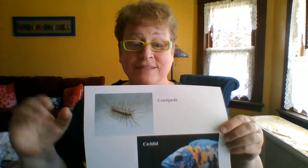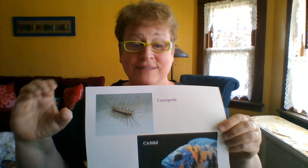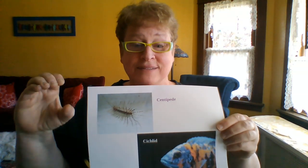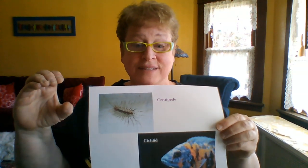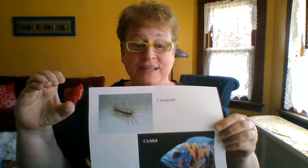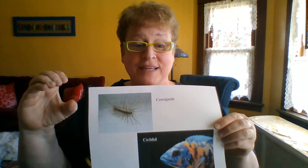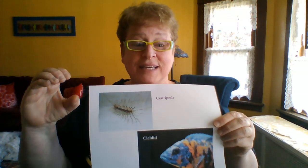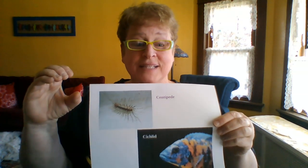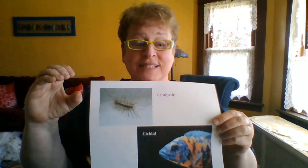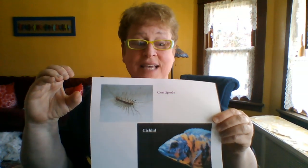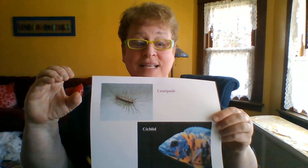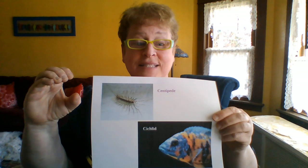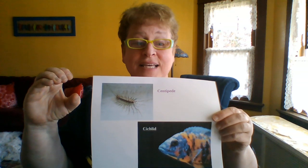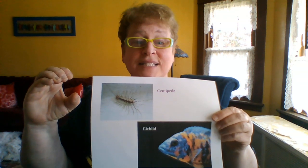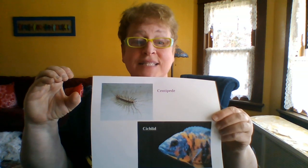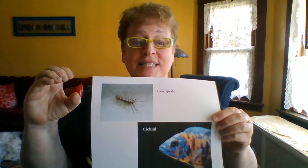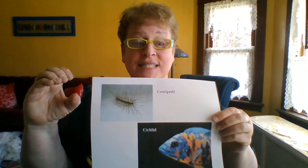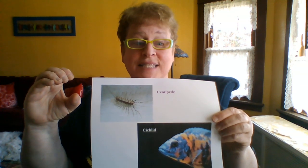S, says